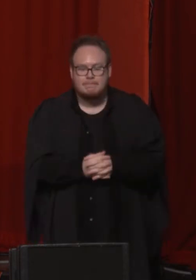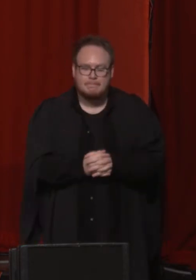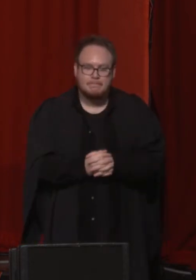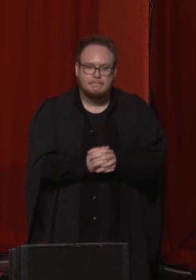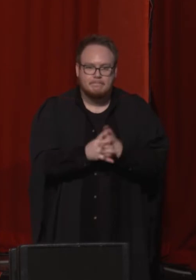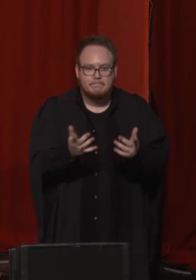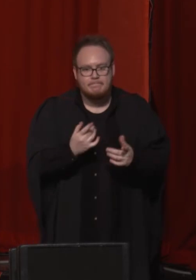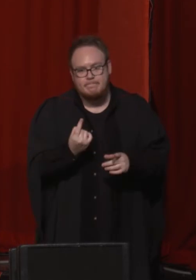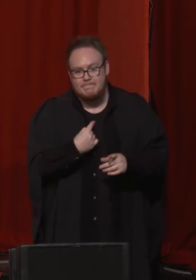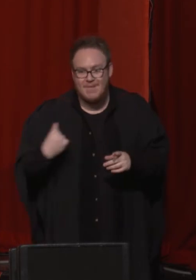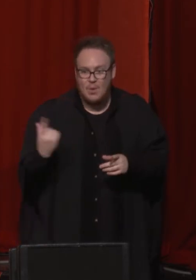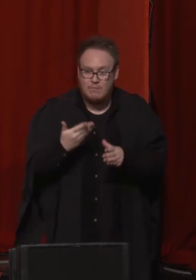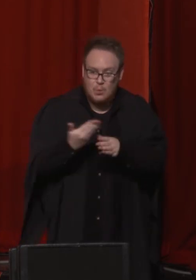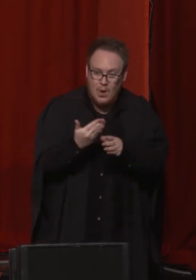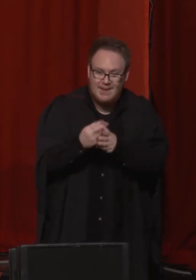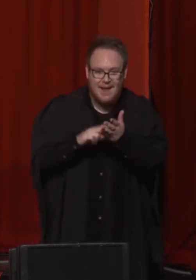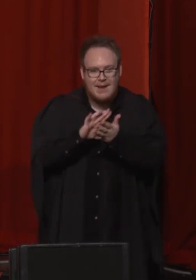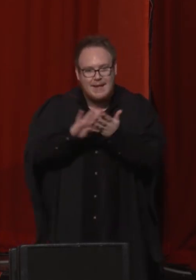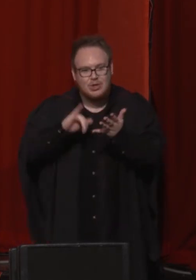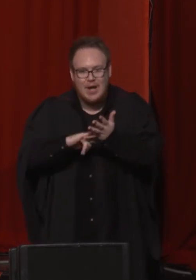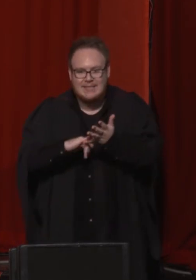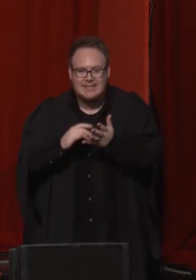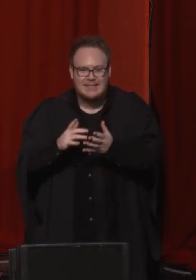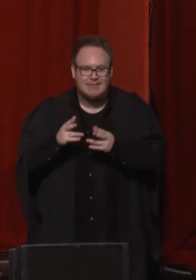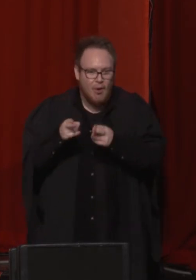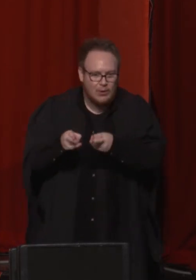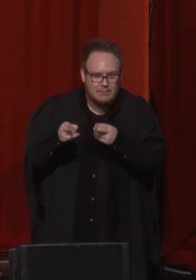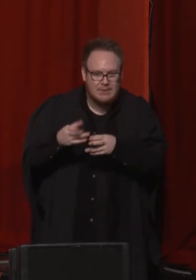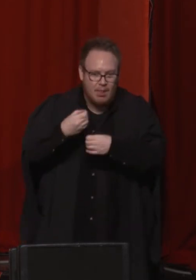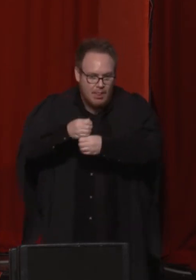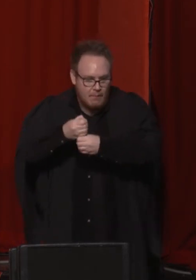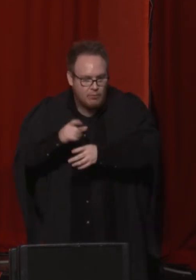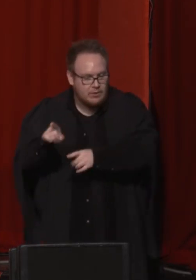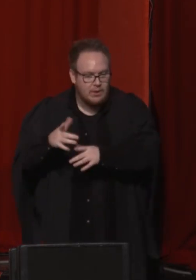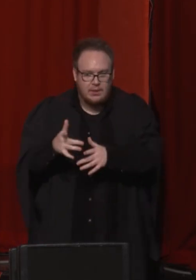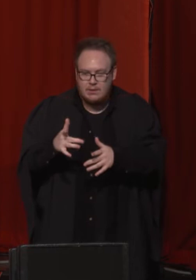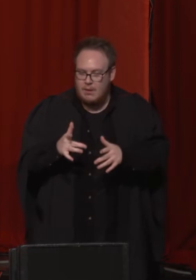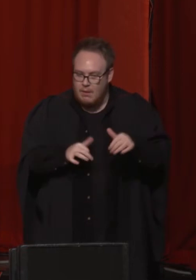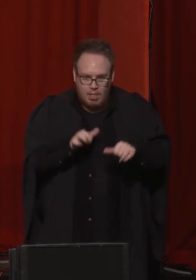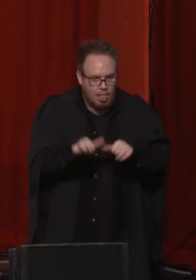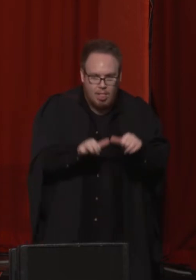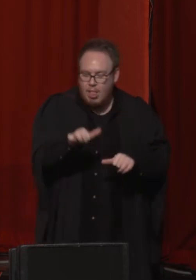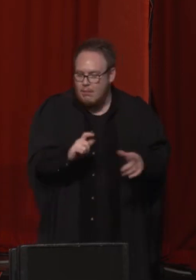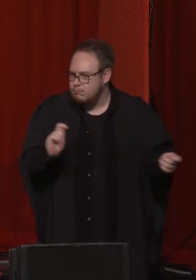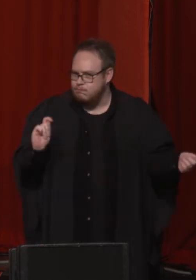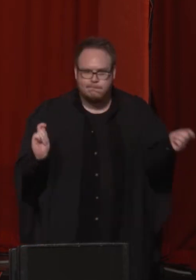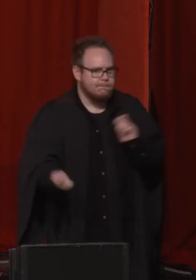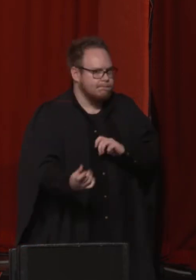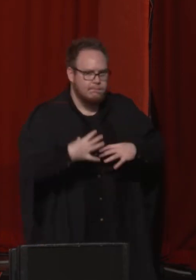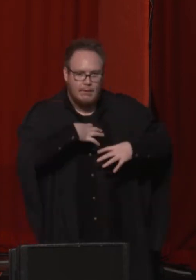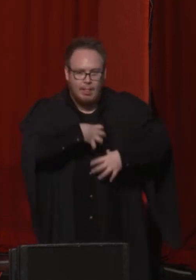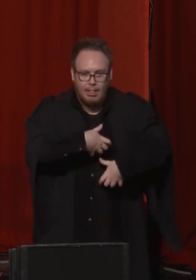With all of us working in NHS hospital laboratories, we suffered a massive shake-up to our routine. Longer